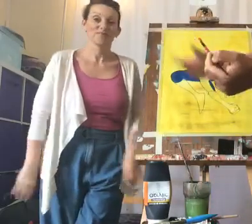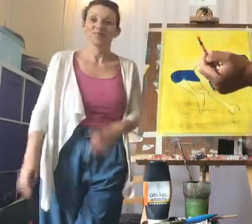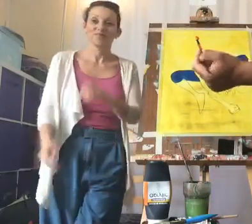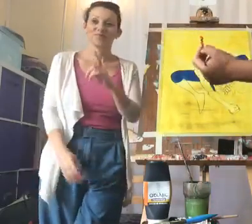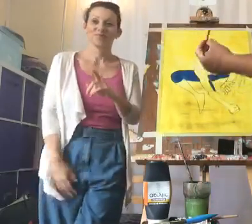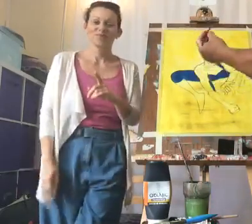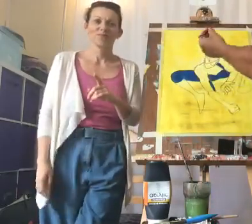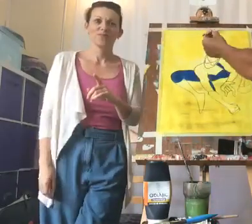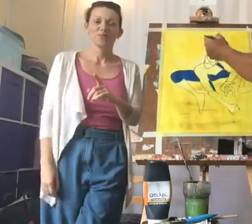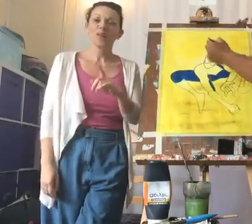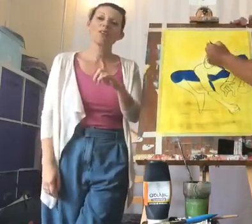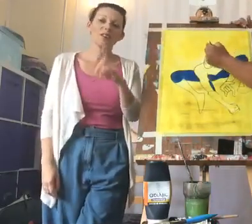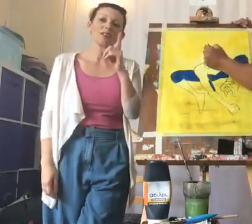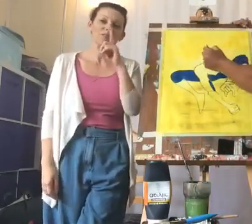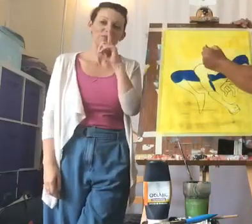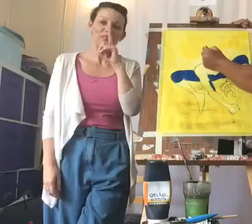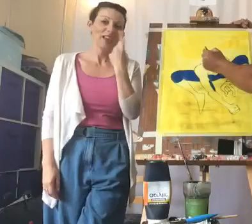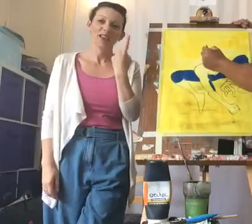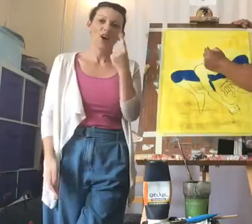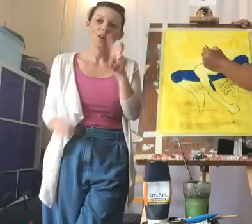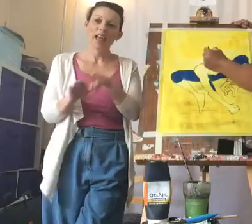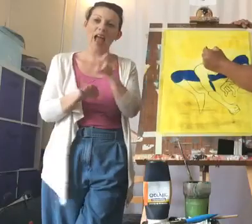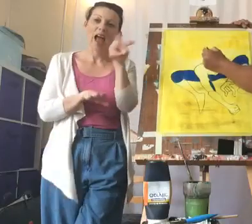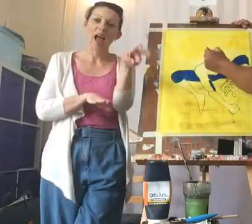Spider joke. Oh, right.